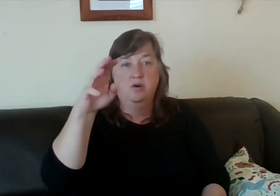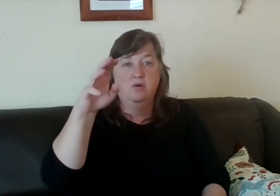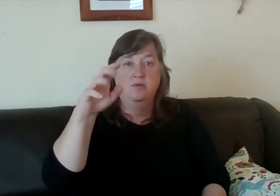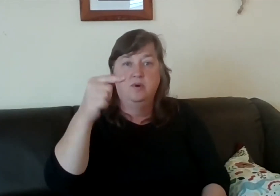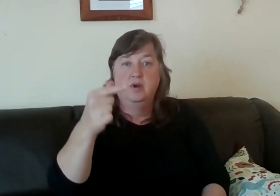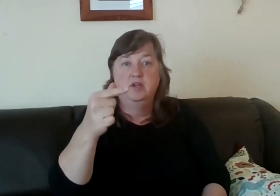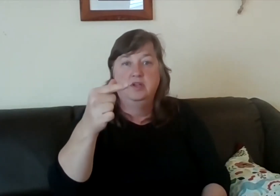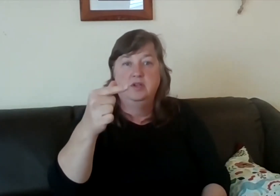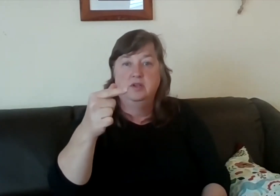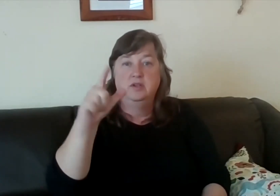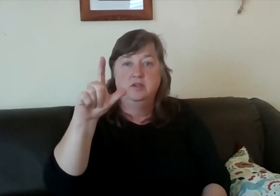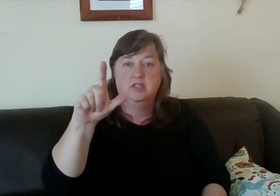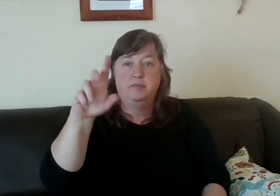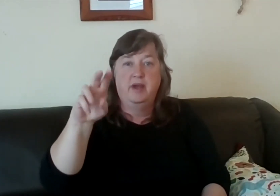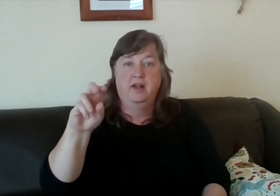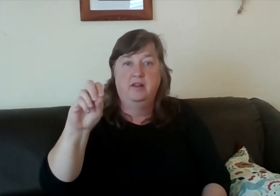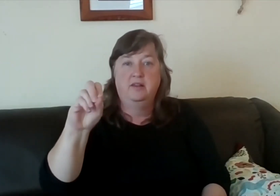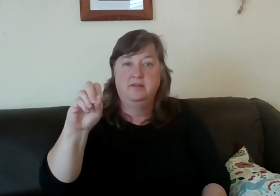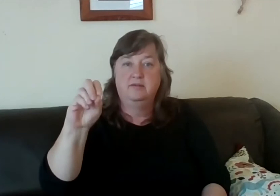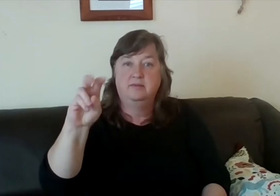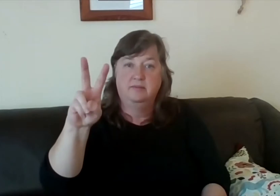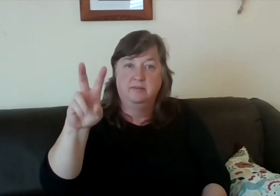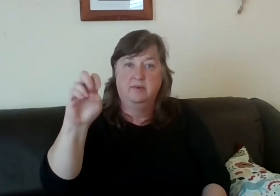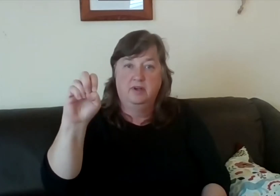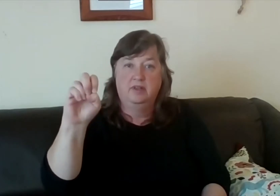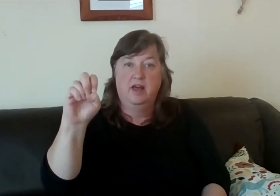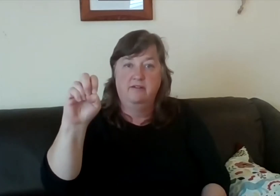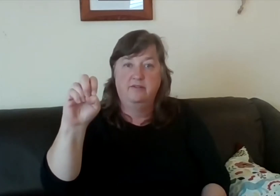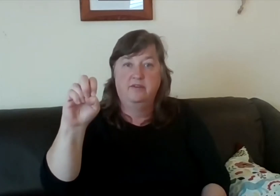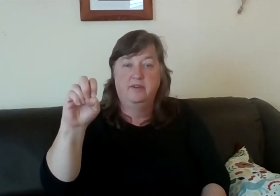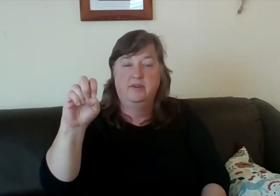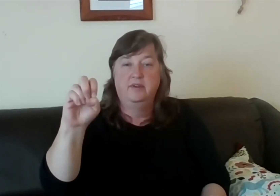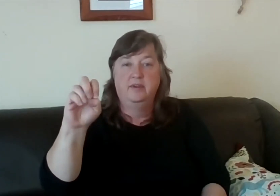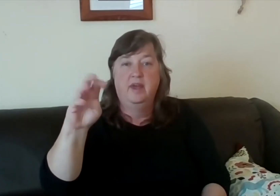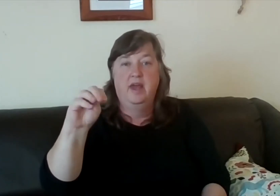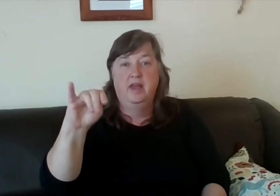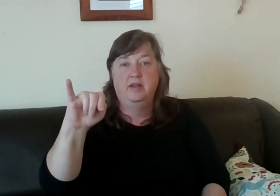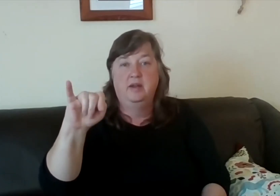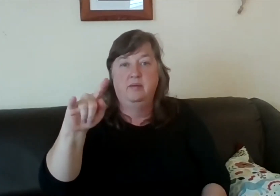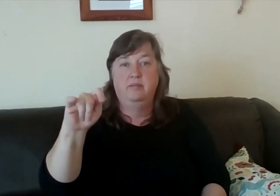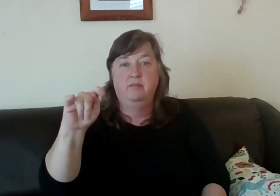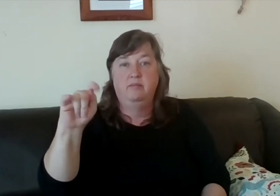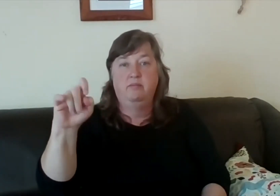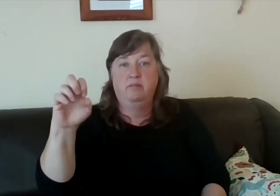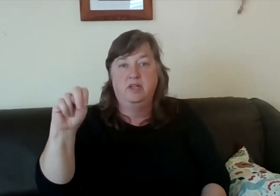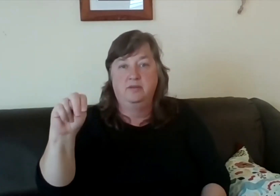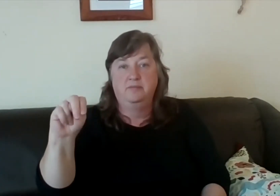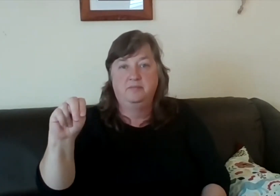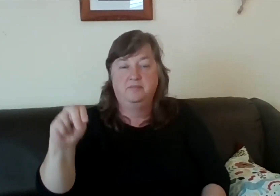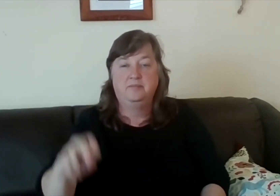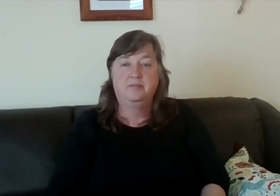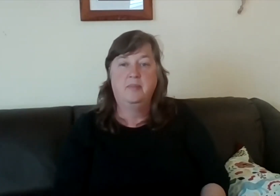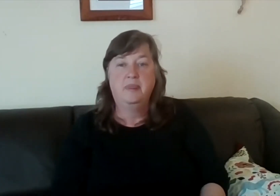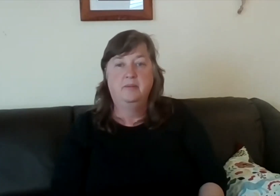also spell glove and mitten, but